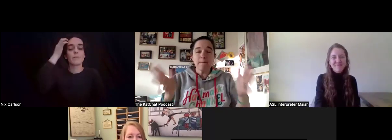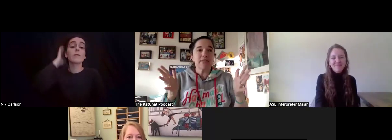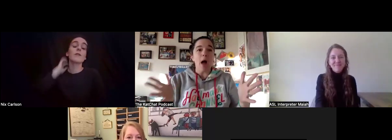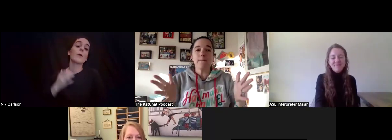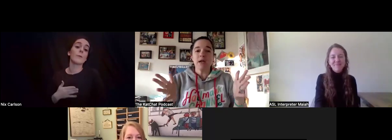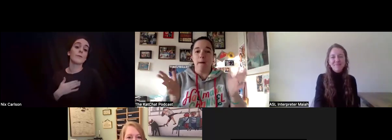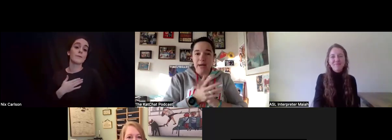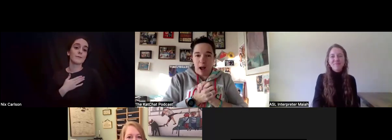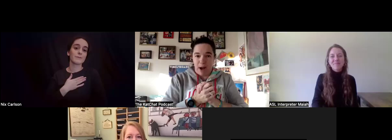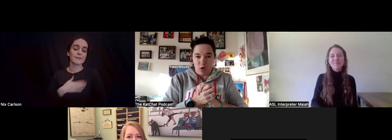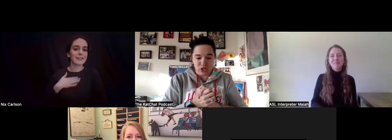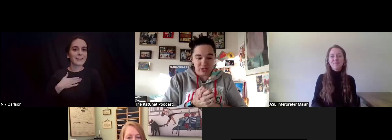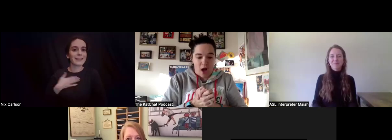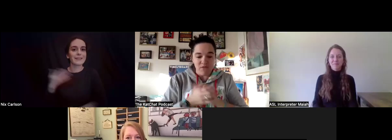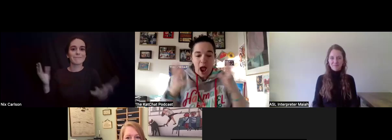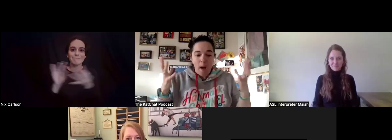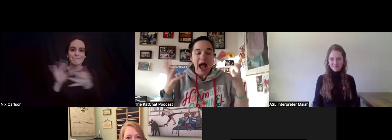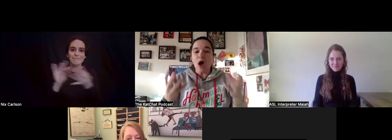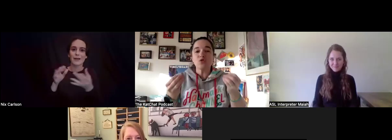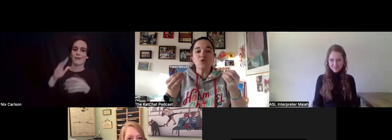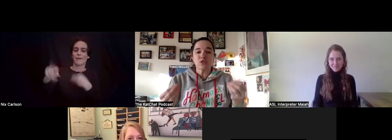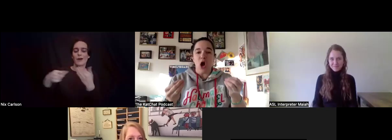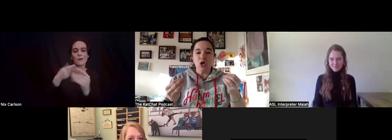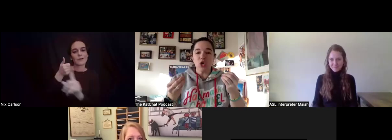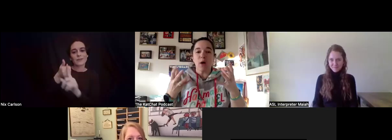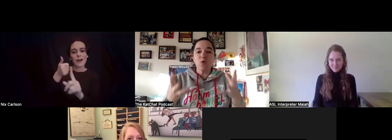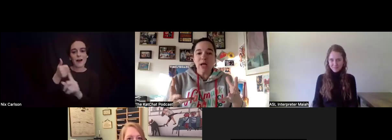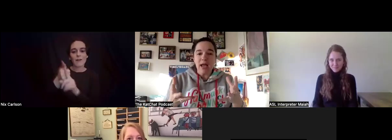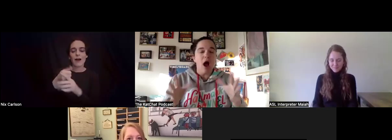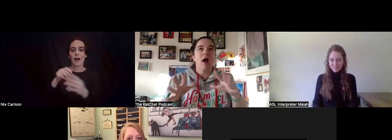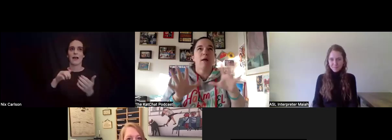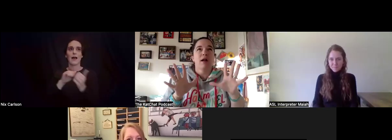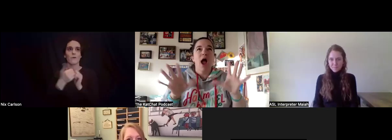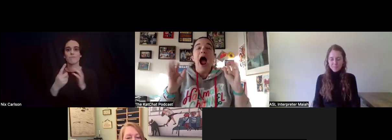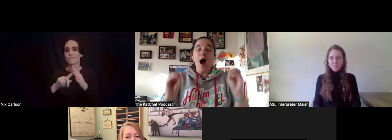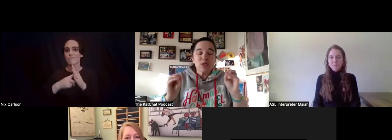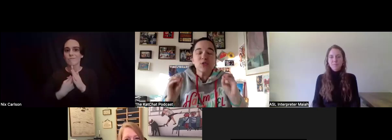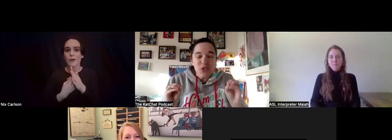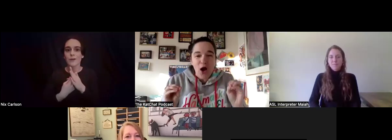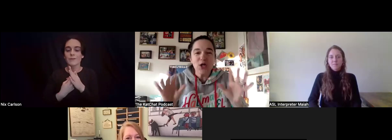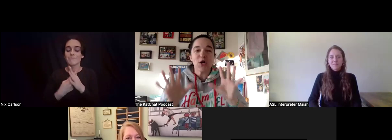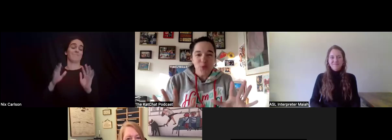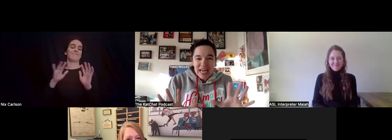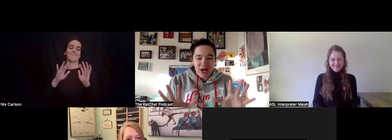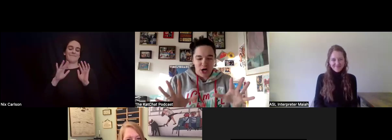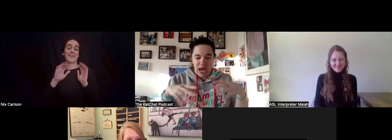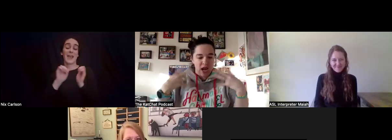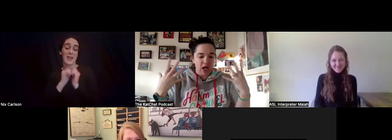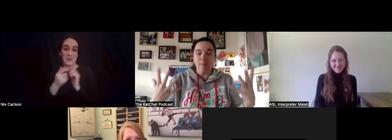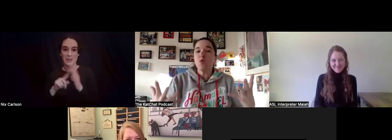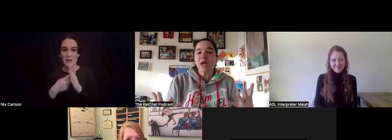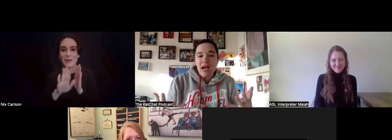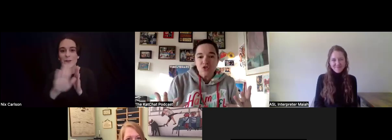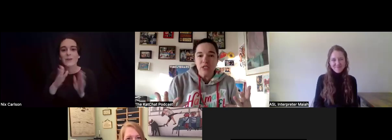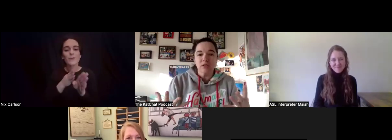please tell me a bit about yourself. I mean, how did you start your how did you start your career